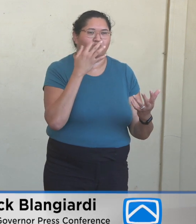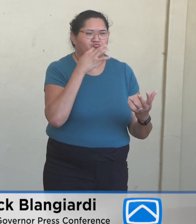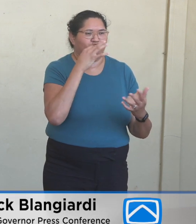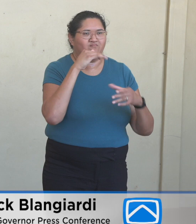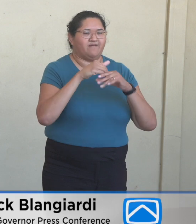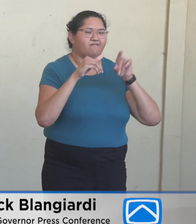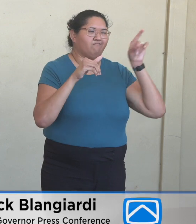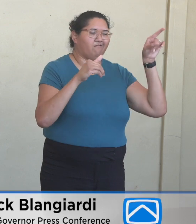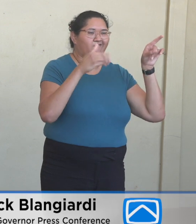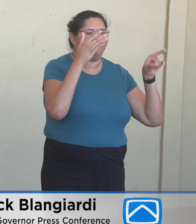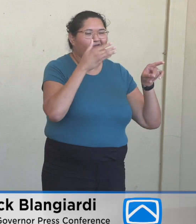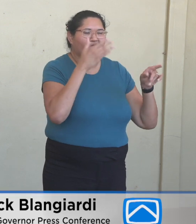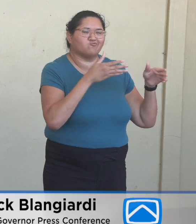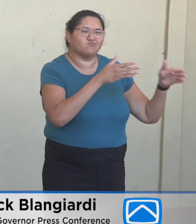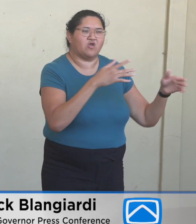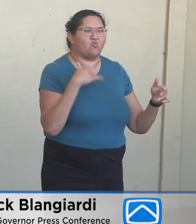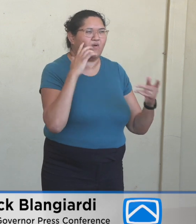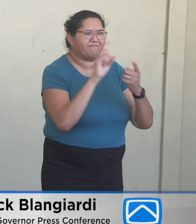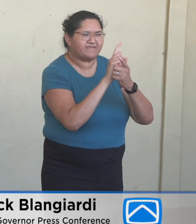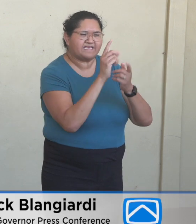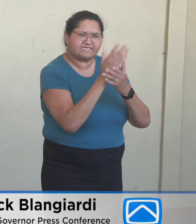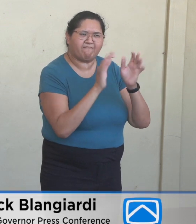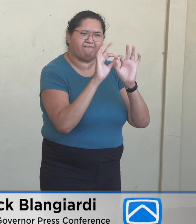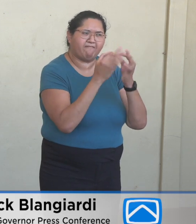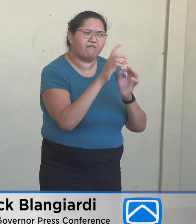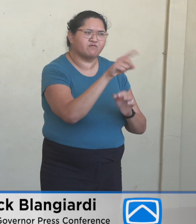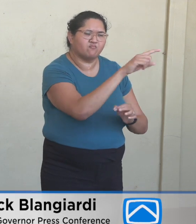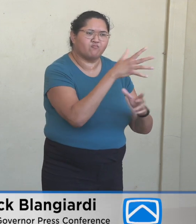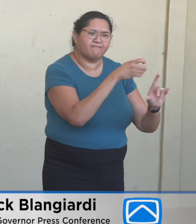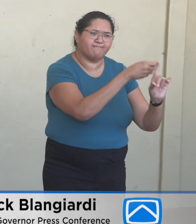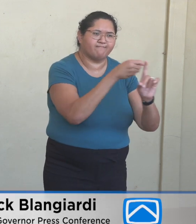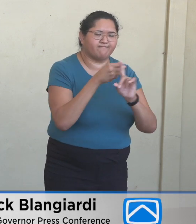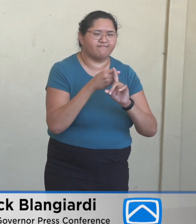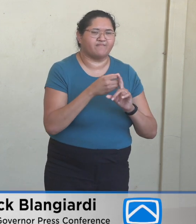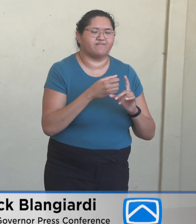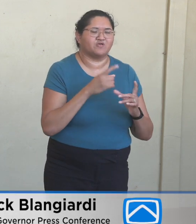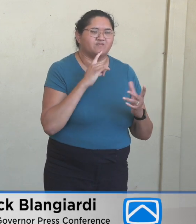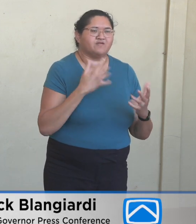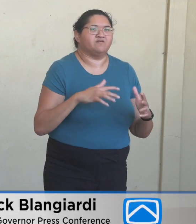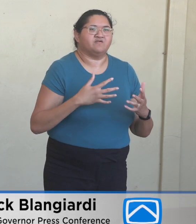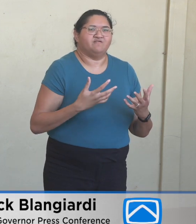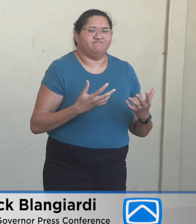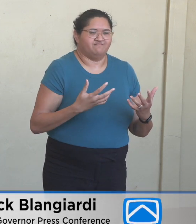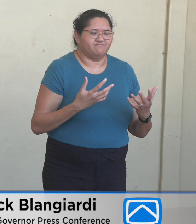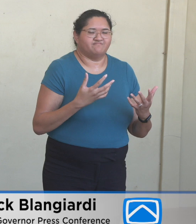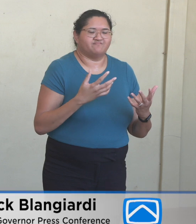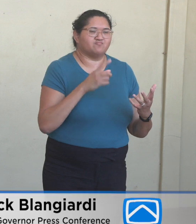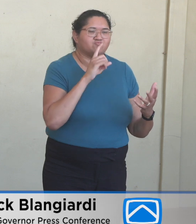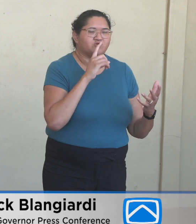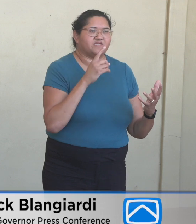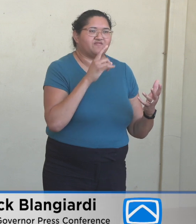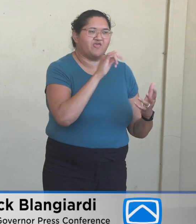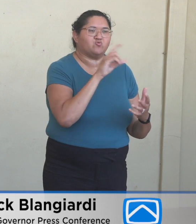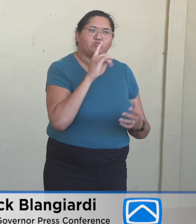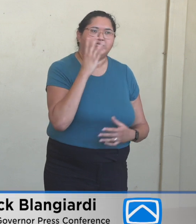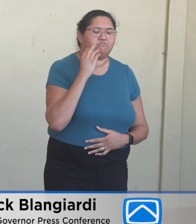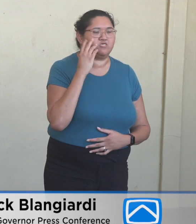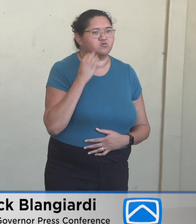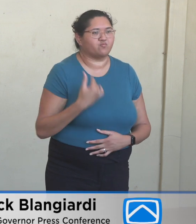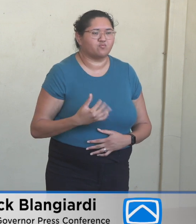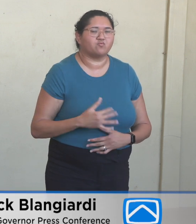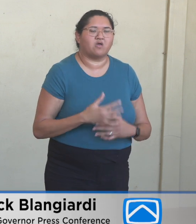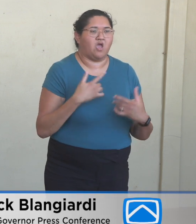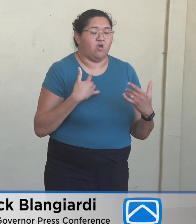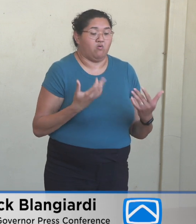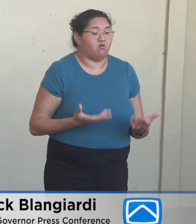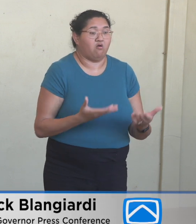on Front Street, to meet with some of the families, was more than sobering. It was an absolutely incredible experience. So I'm